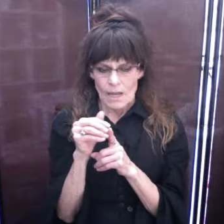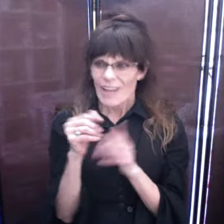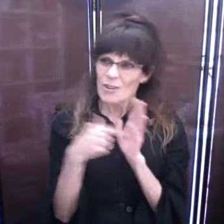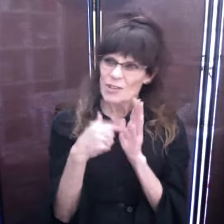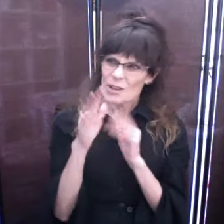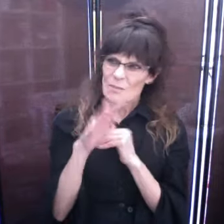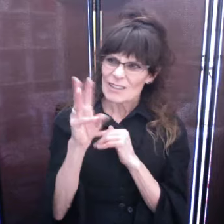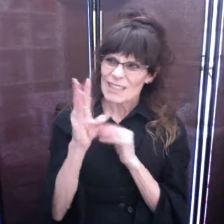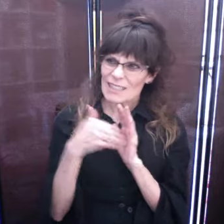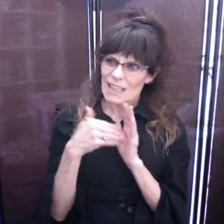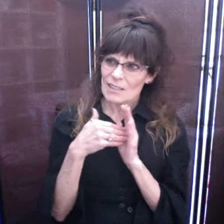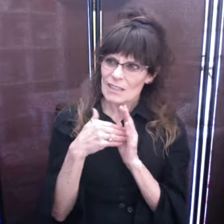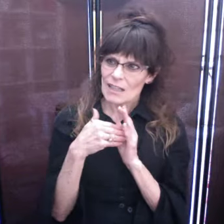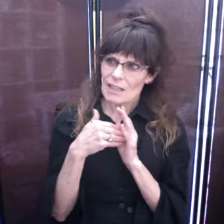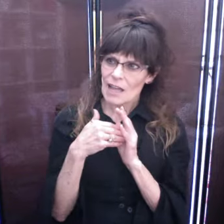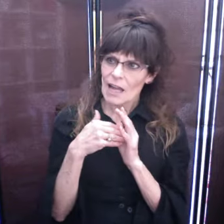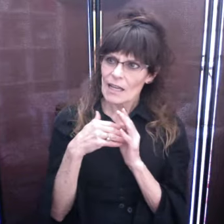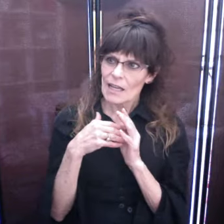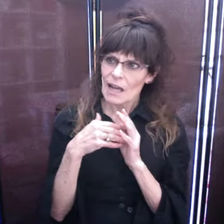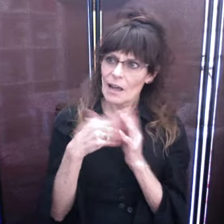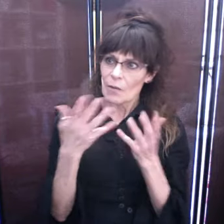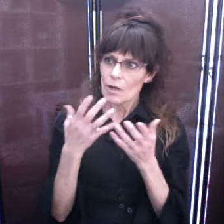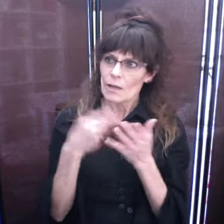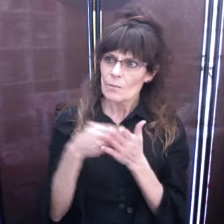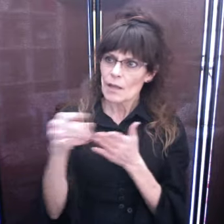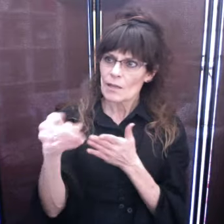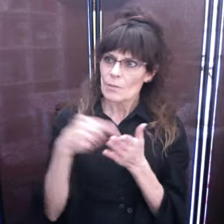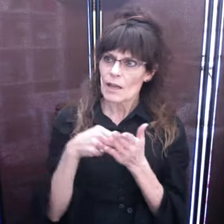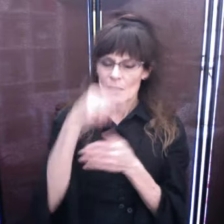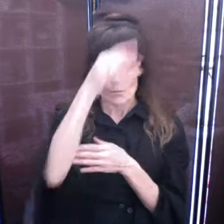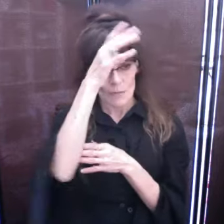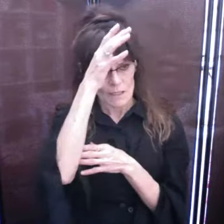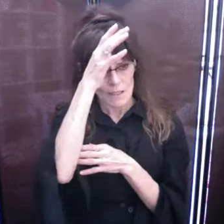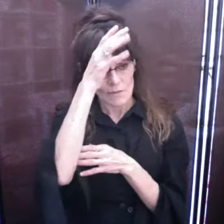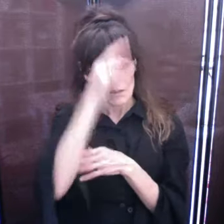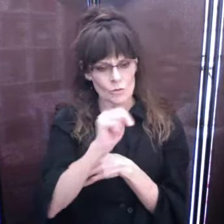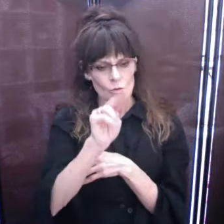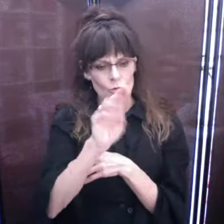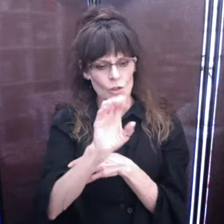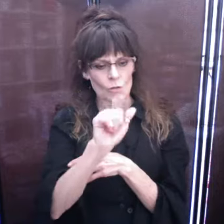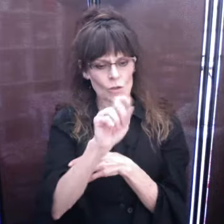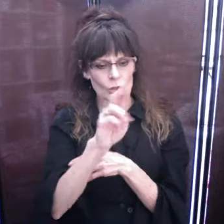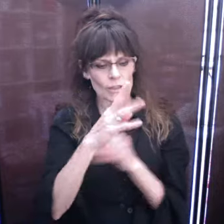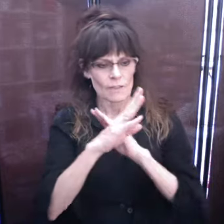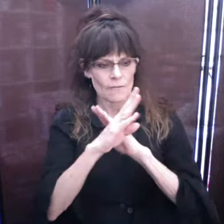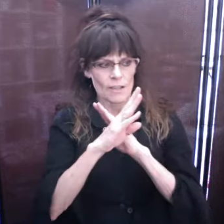I'd like the opportunity to pay that back." And my dad was in nuclear defense, and he got teary-eyed, and he